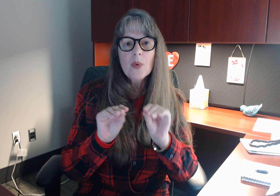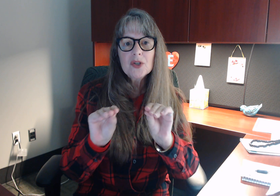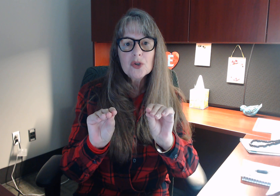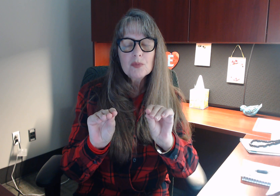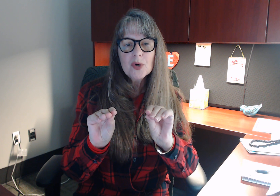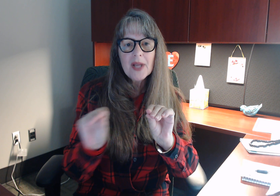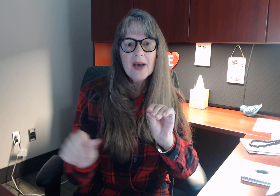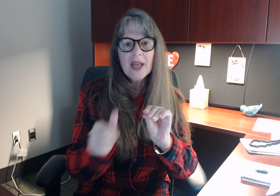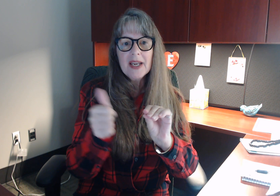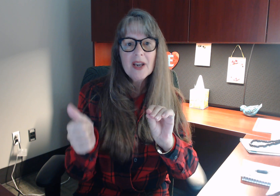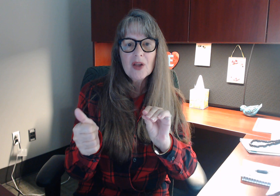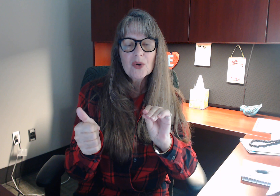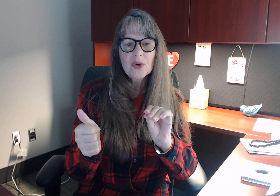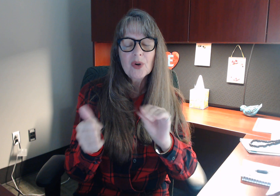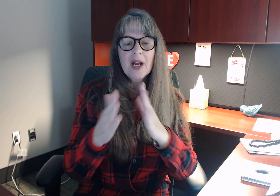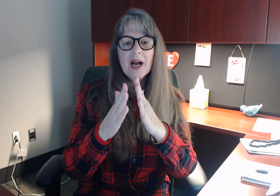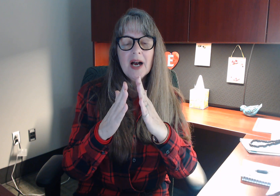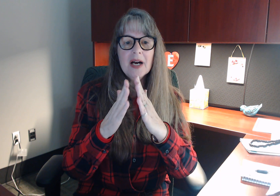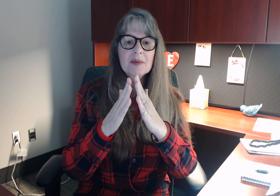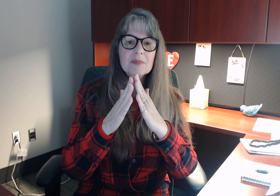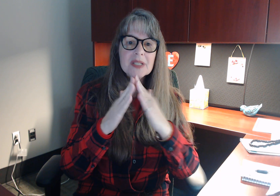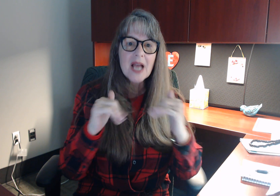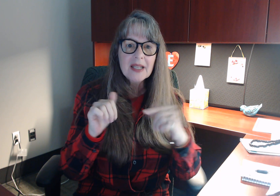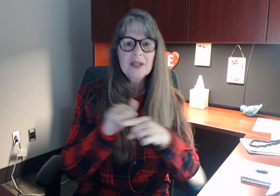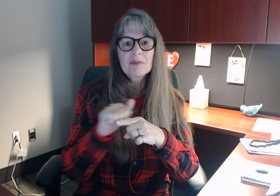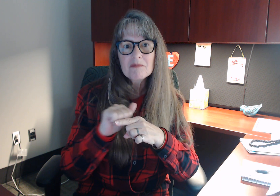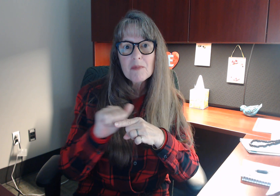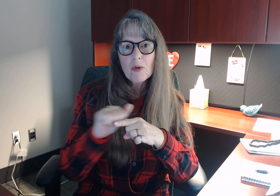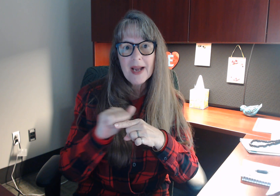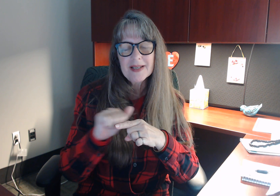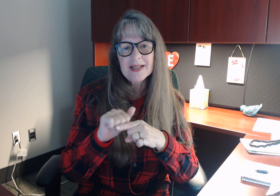to put out another silent